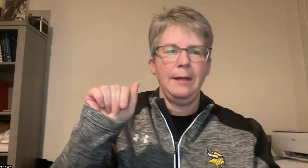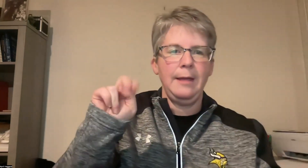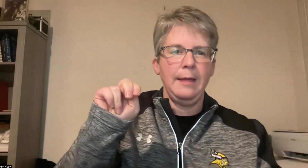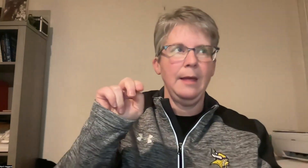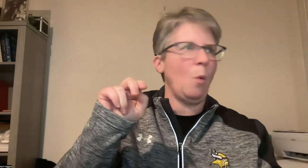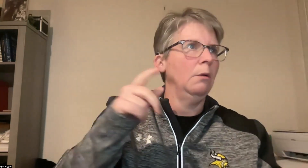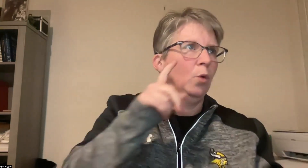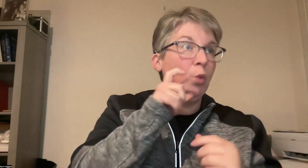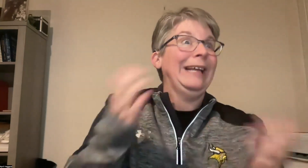First,